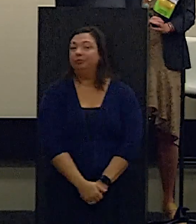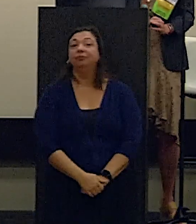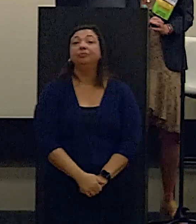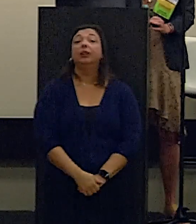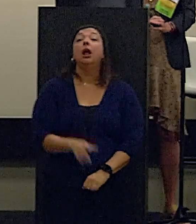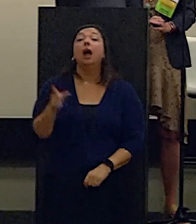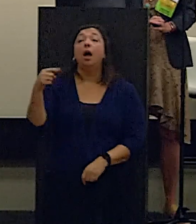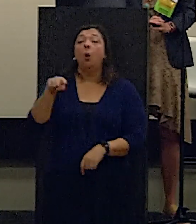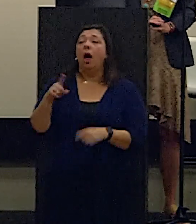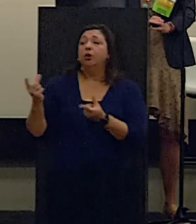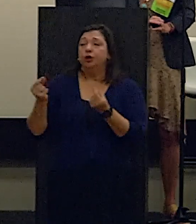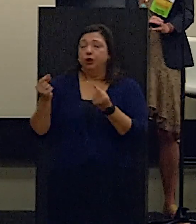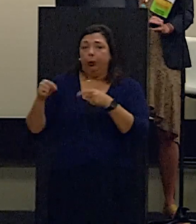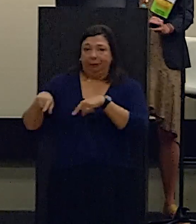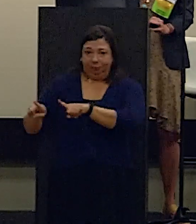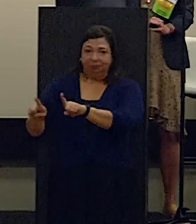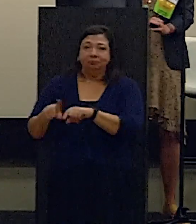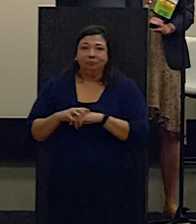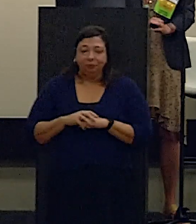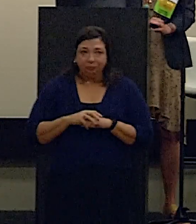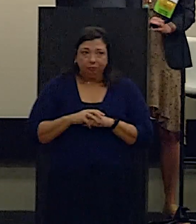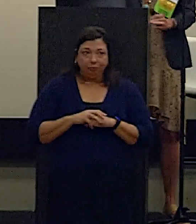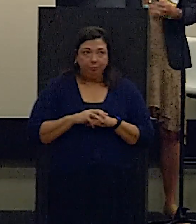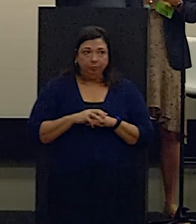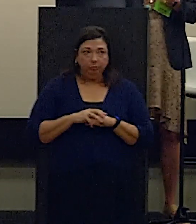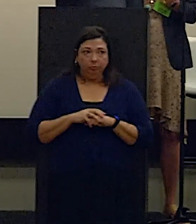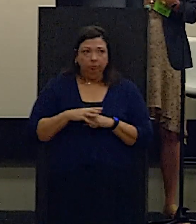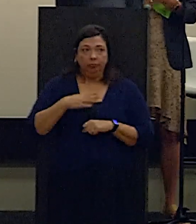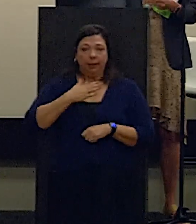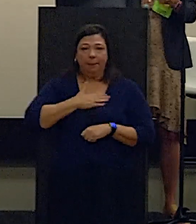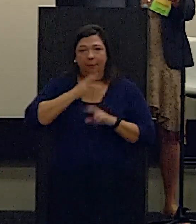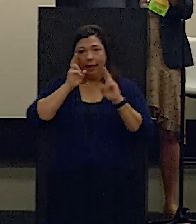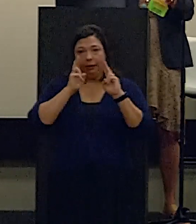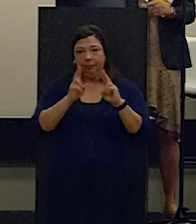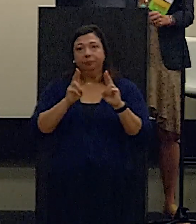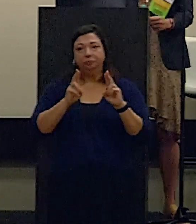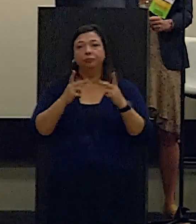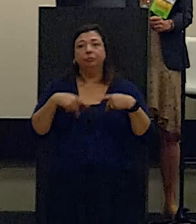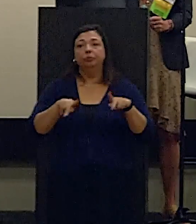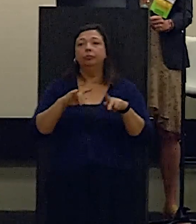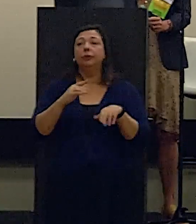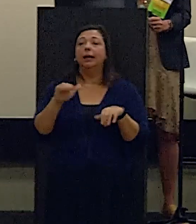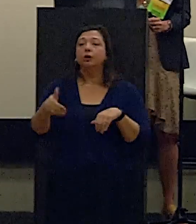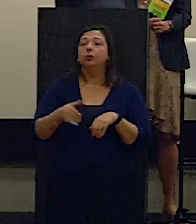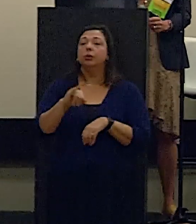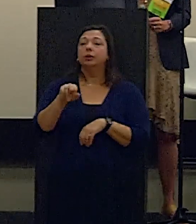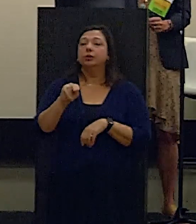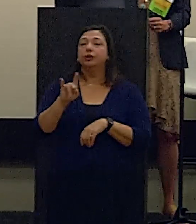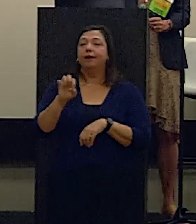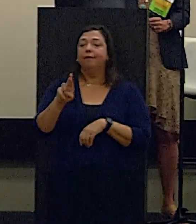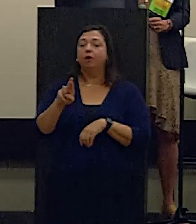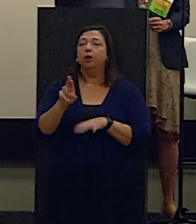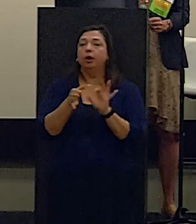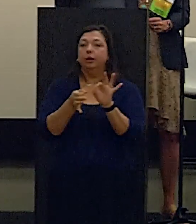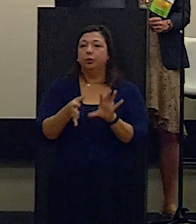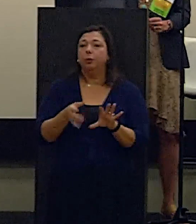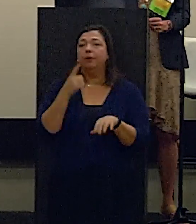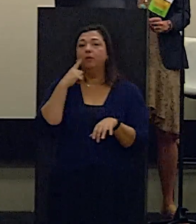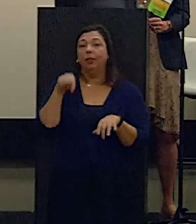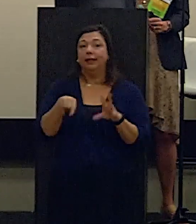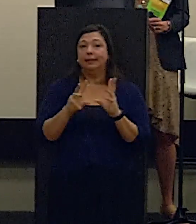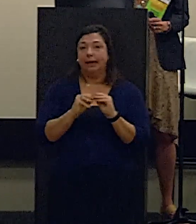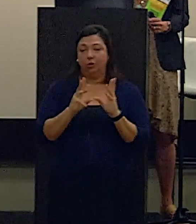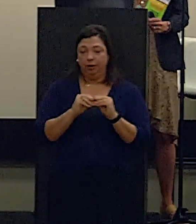So while she's doing all of that, it is my privilege to introduce Jennifer. She is our ASL interpreter for this